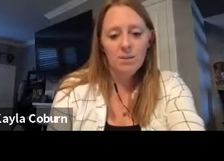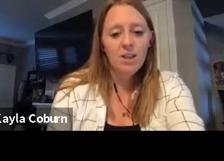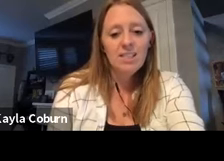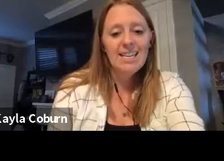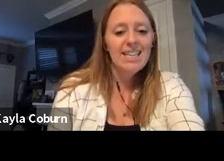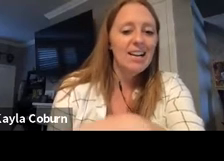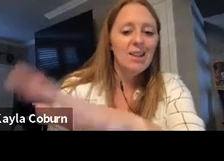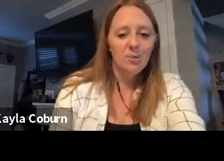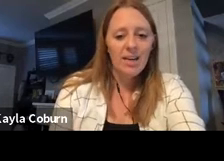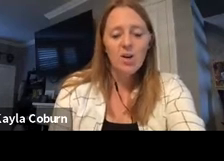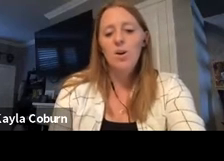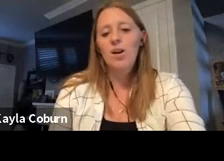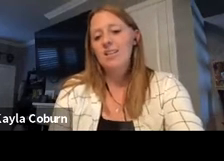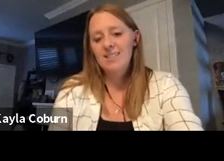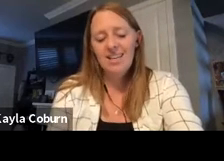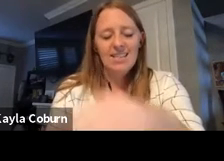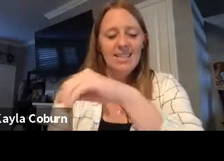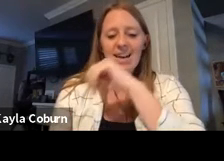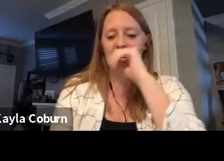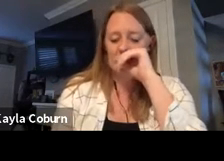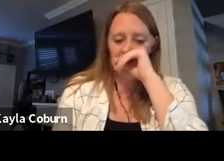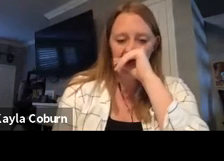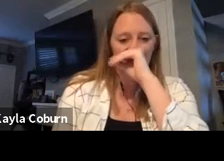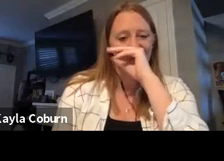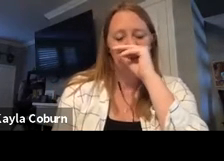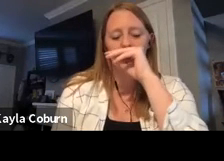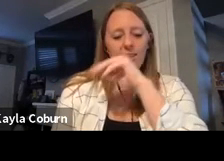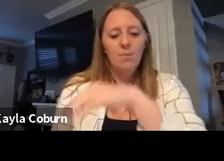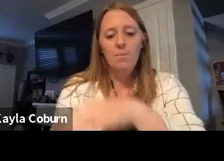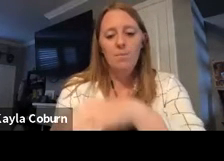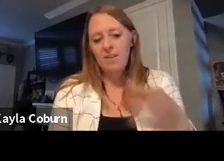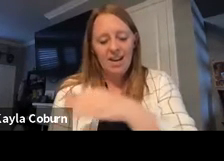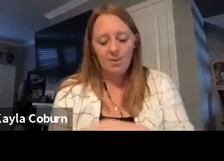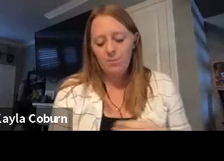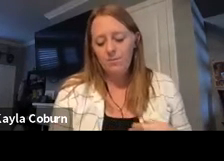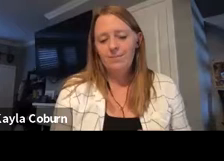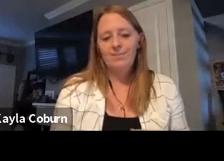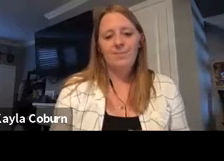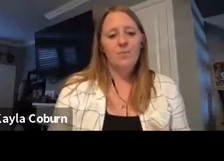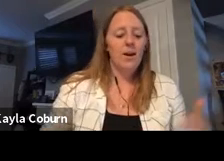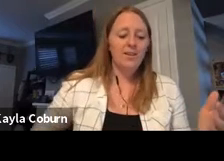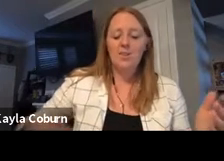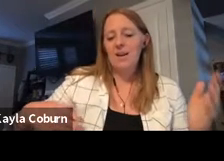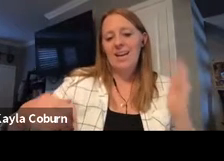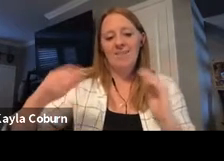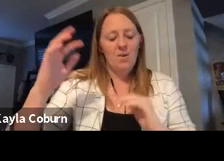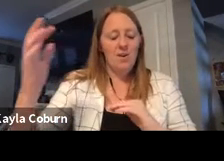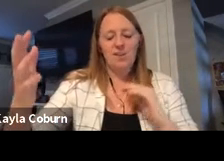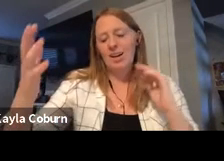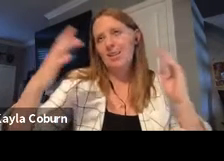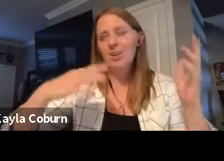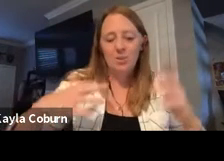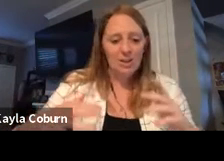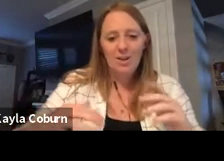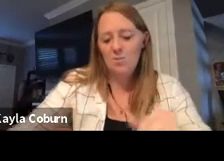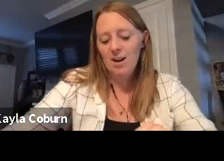getting some literacy in there. They're reading a word, seeing the sign. Some people have even added Braille to it if they want the